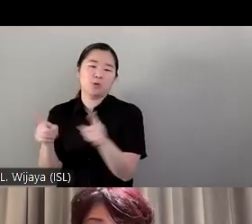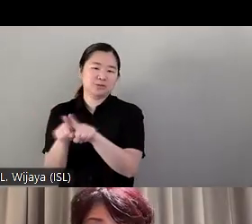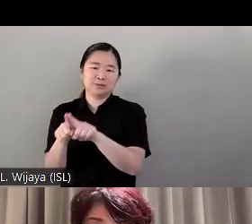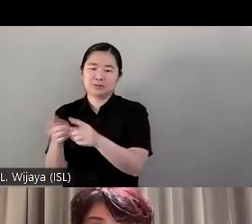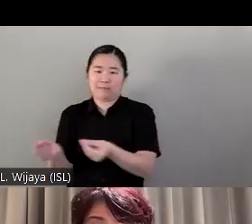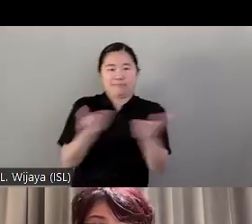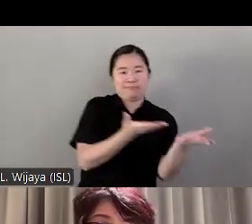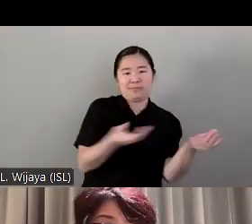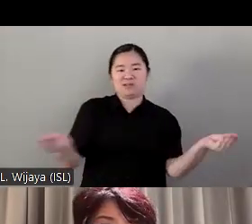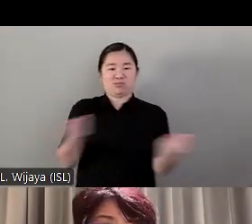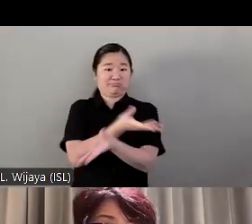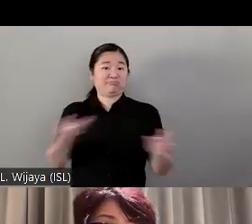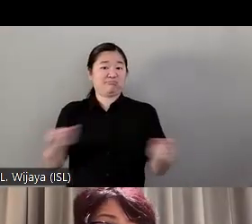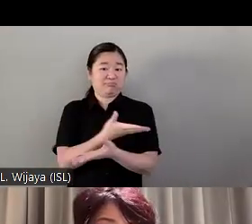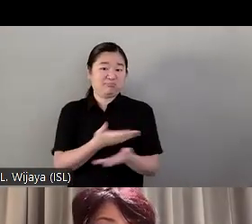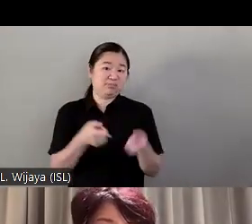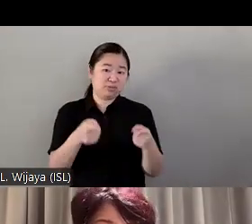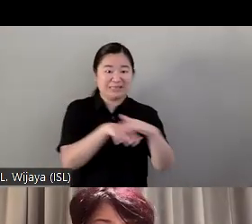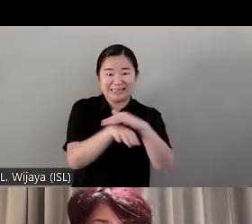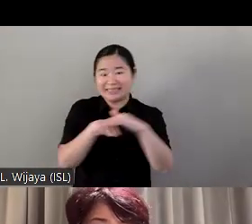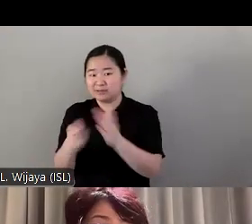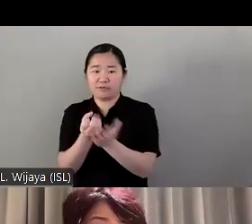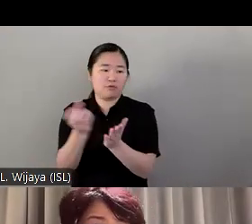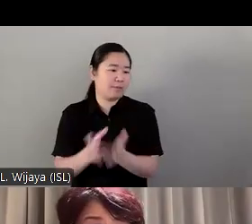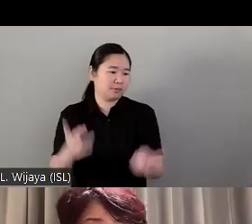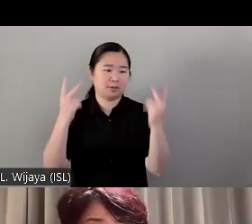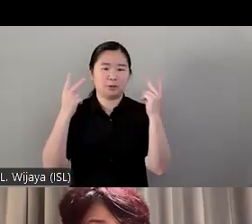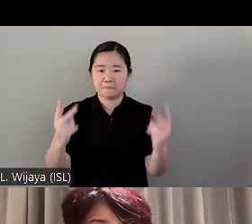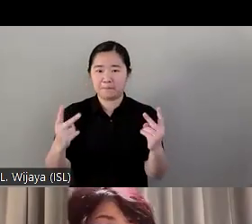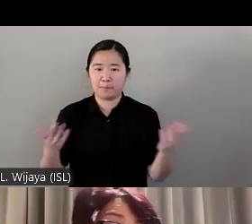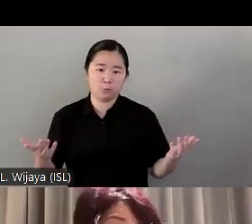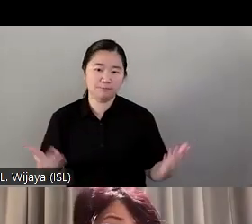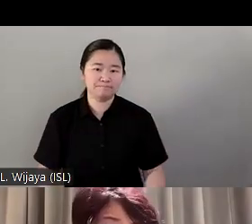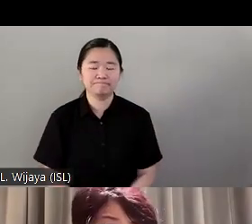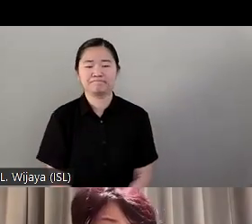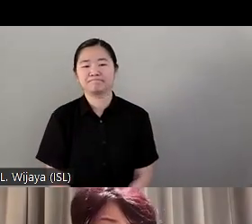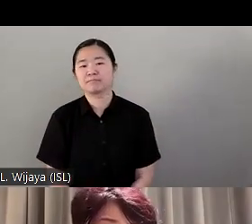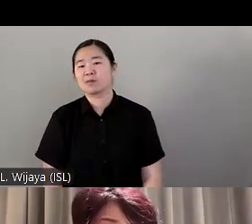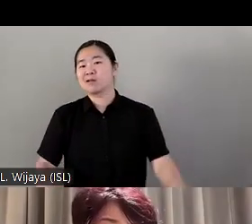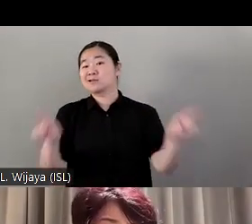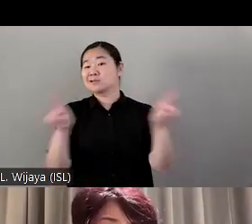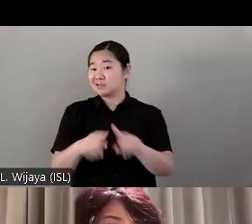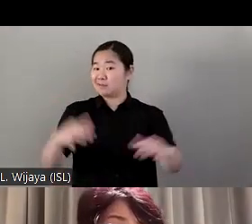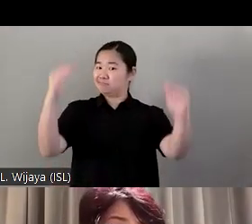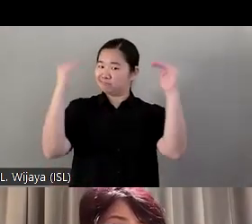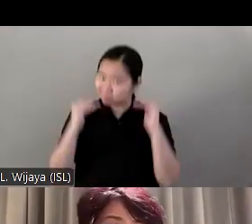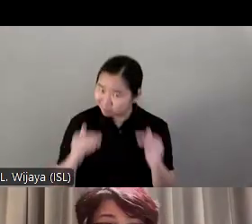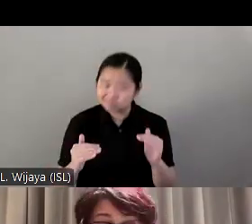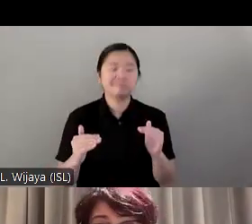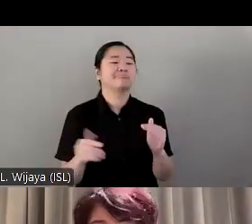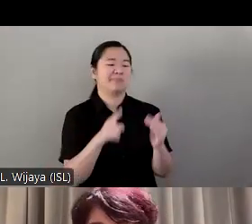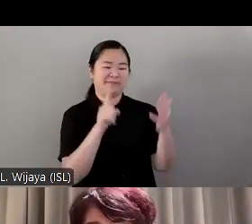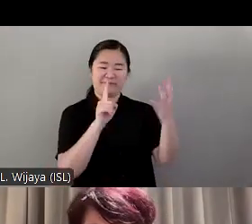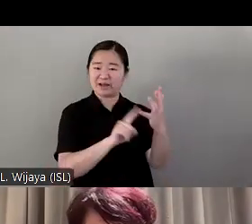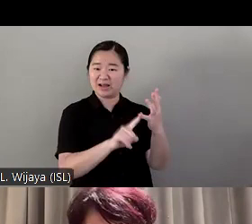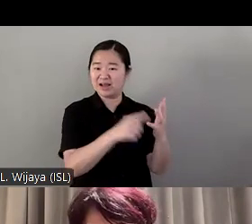inclusive. There's no point of a safeguarding policy if the people who need it the most are not able to use it. Think about